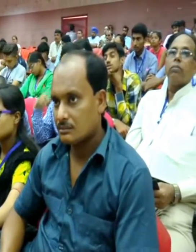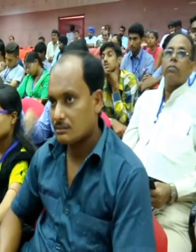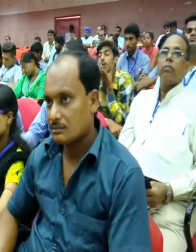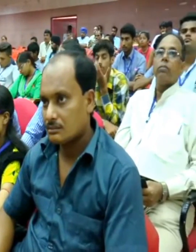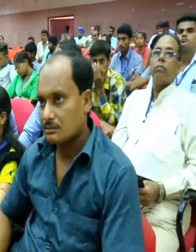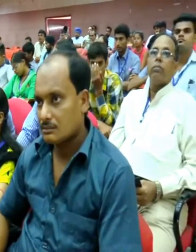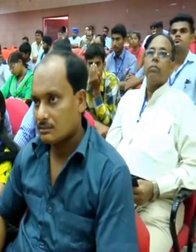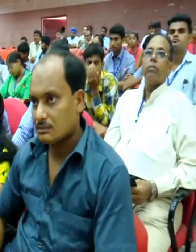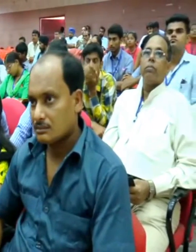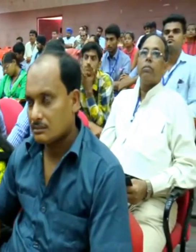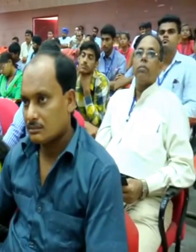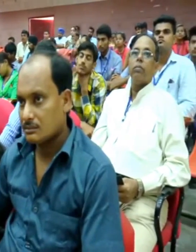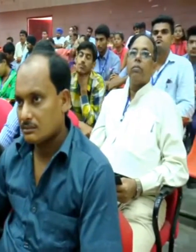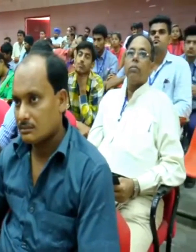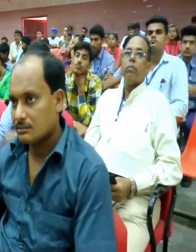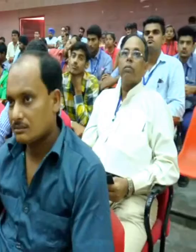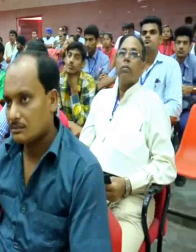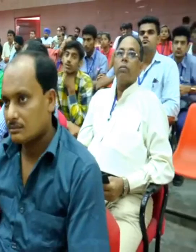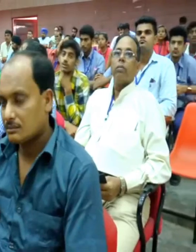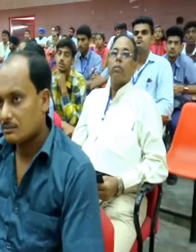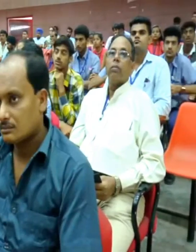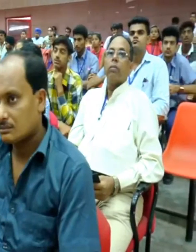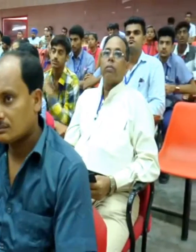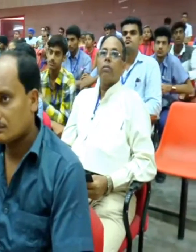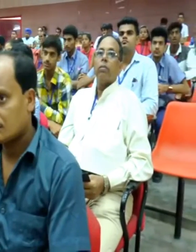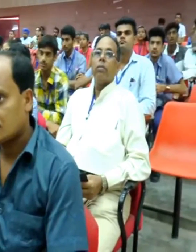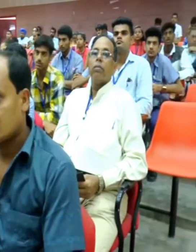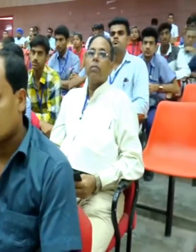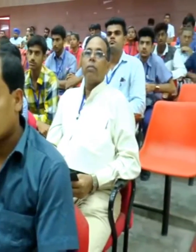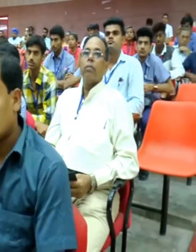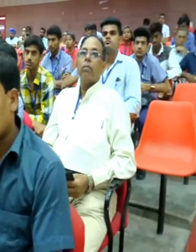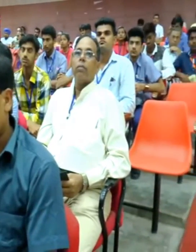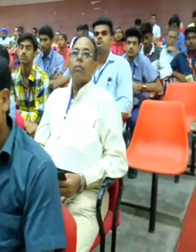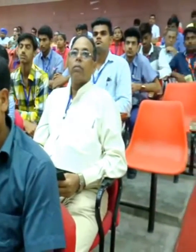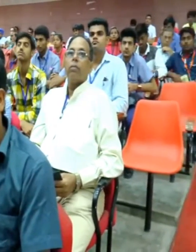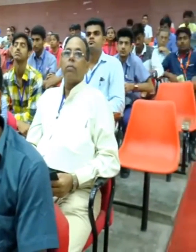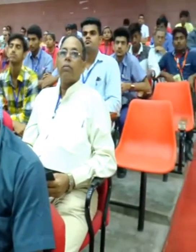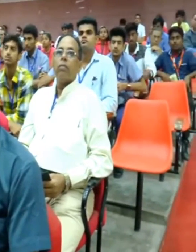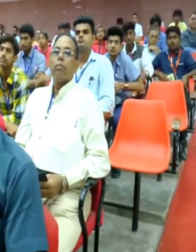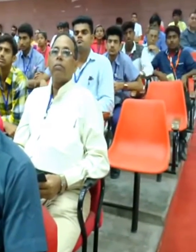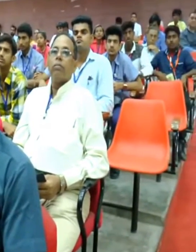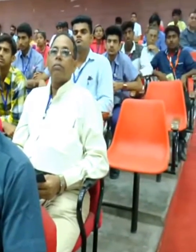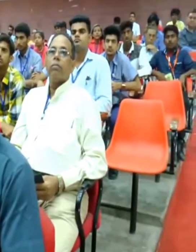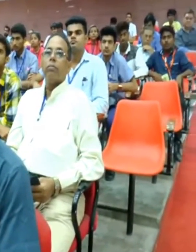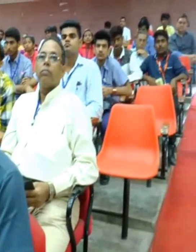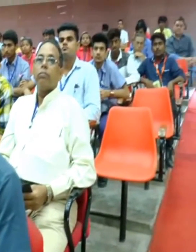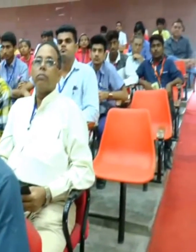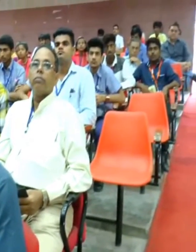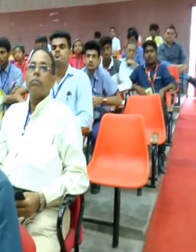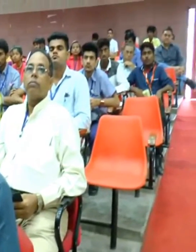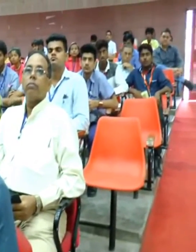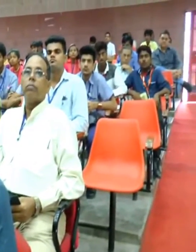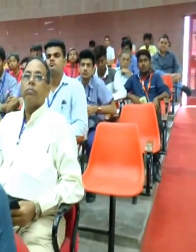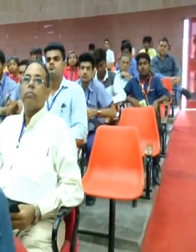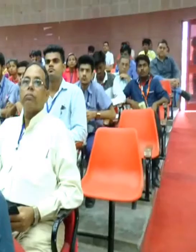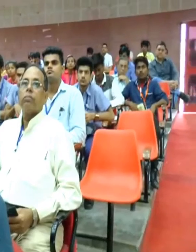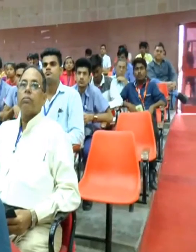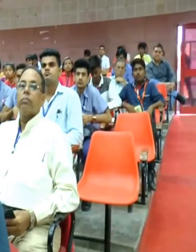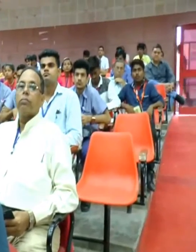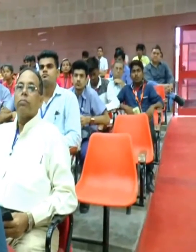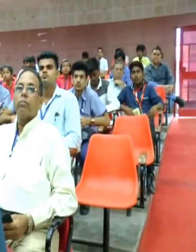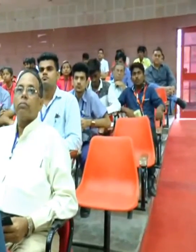we received roughly around 100 nominations from the world, from India, different states of India, and we selected